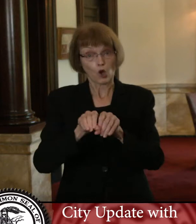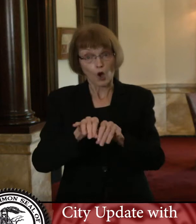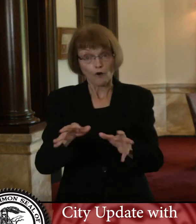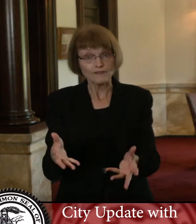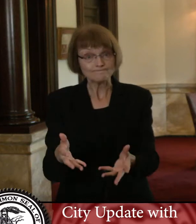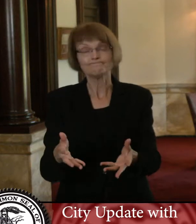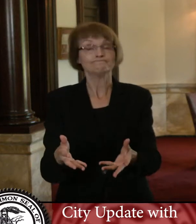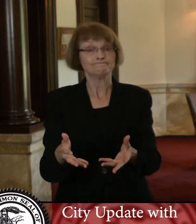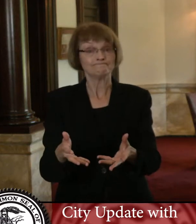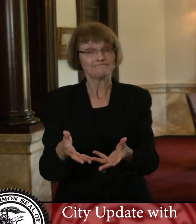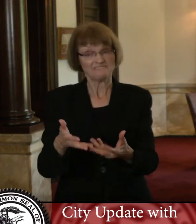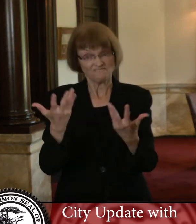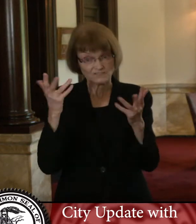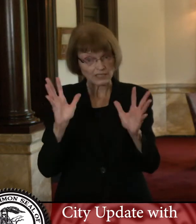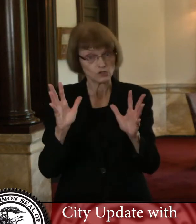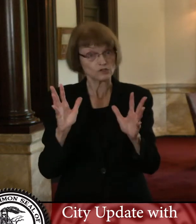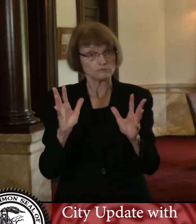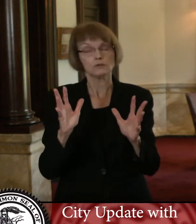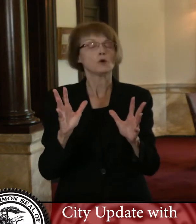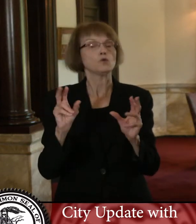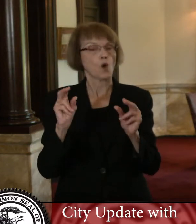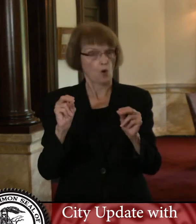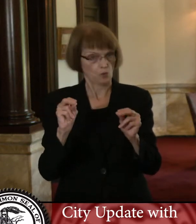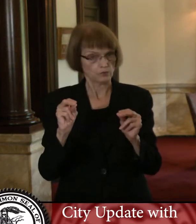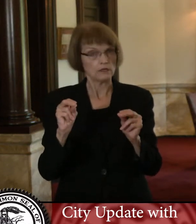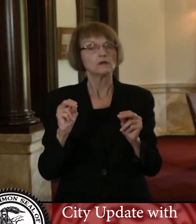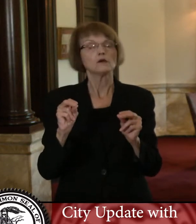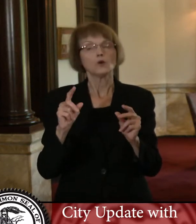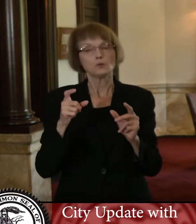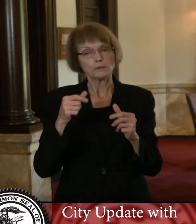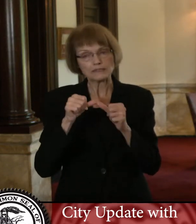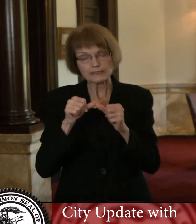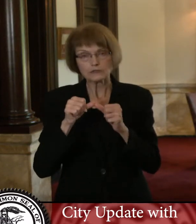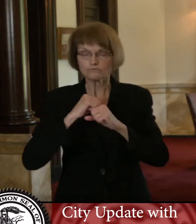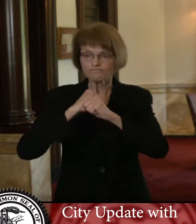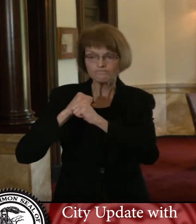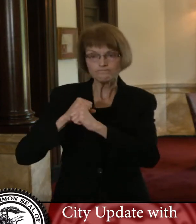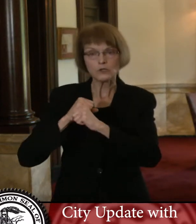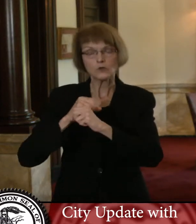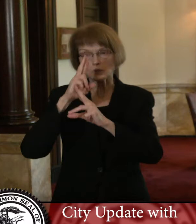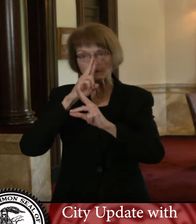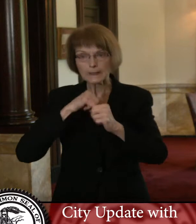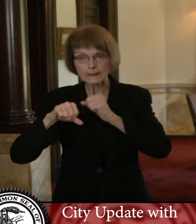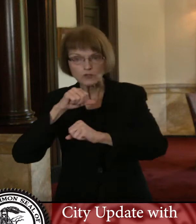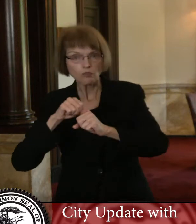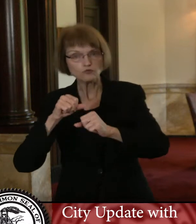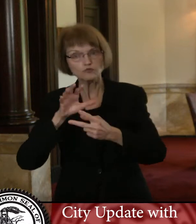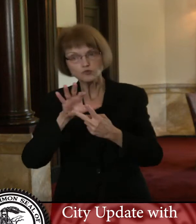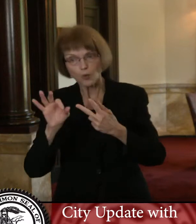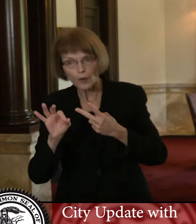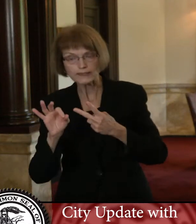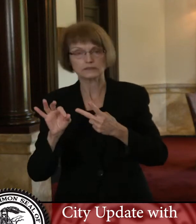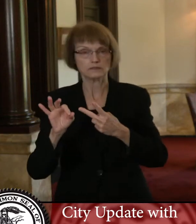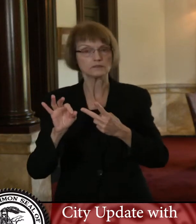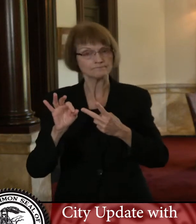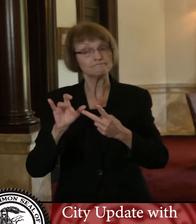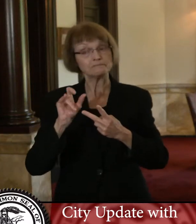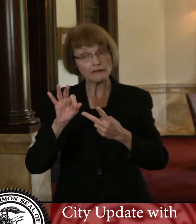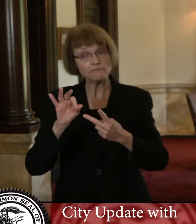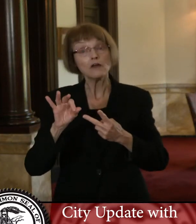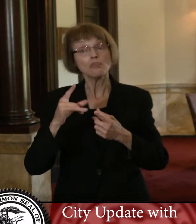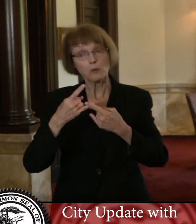is not over, and we must still take precautions and respect each other's choices to continue wearing